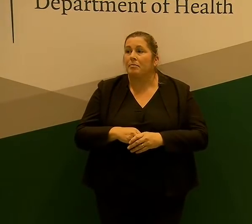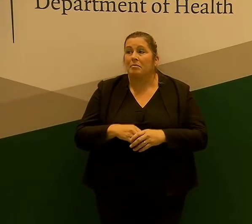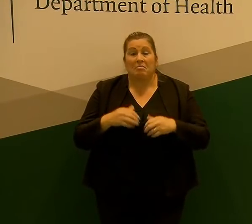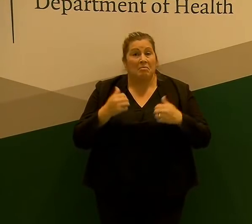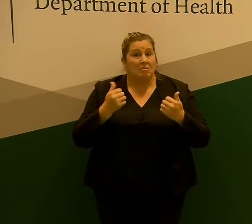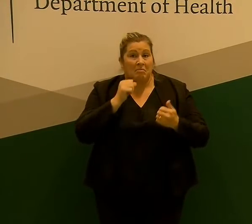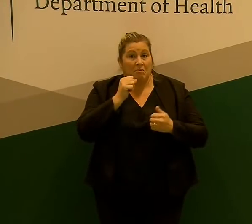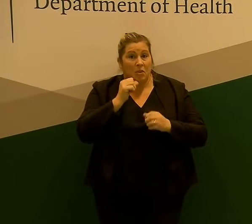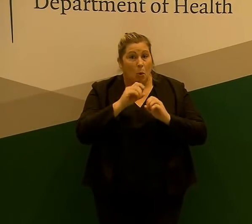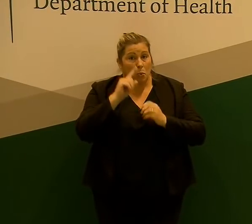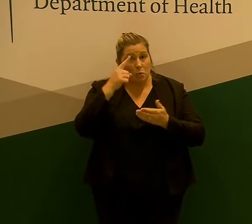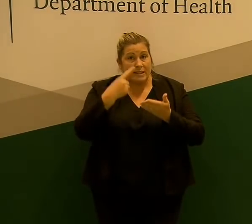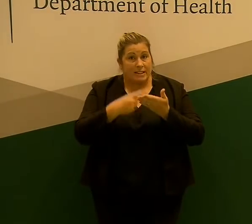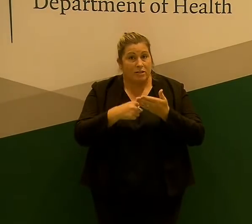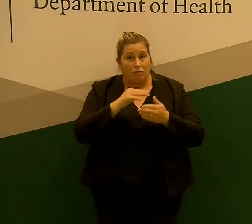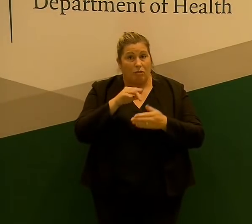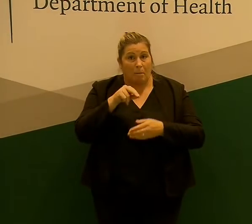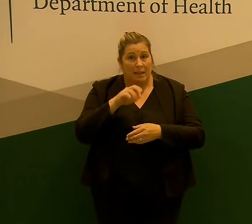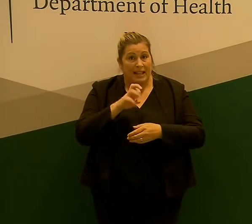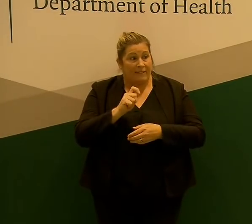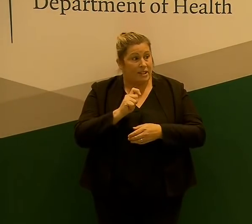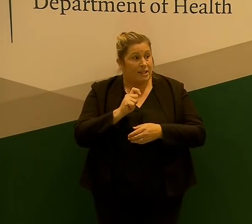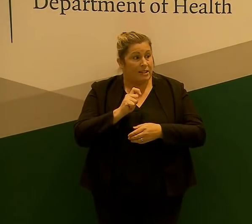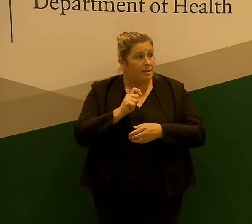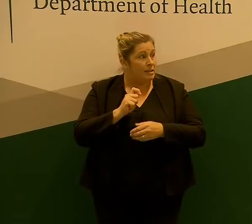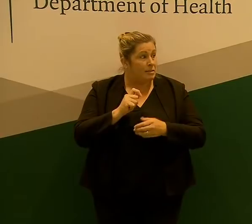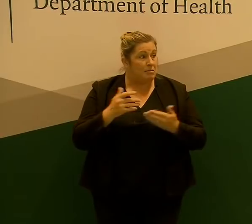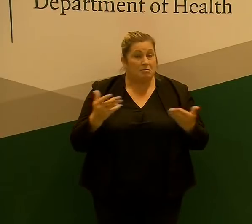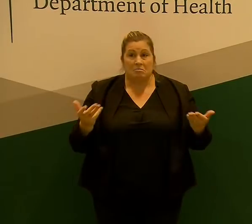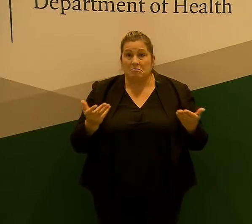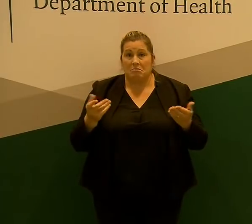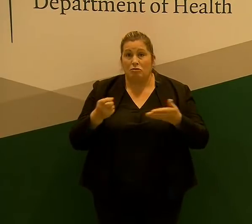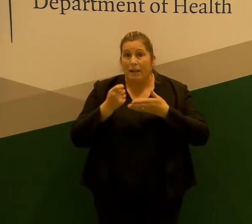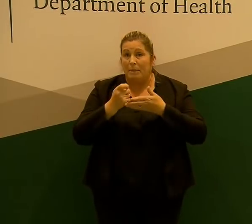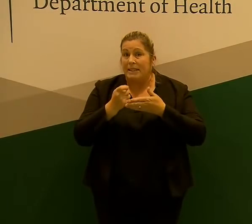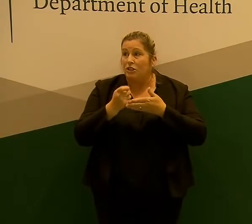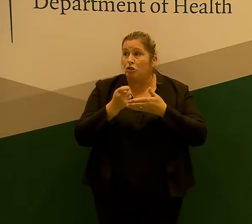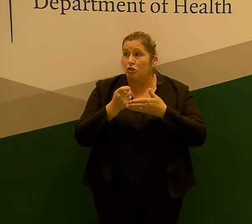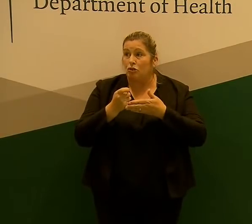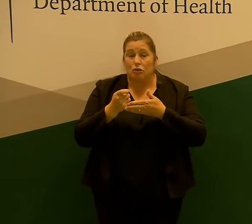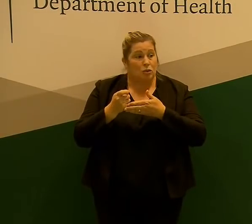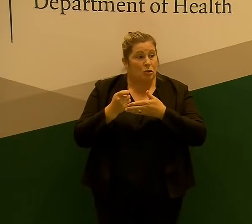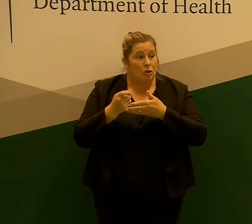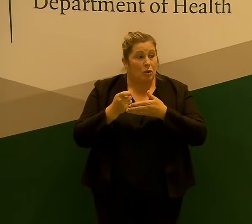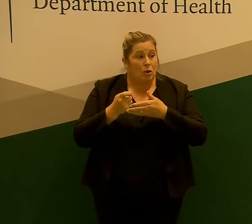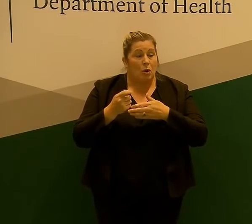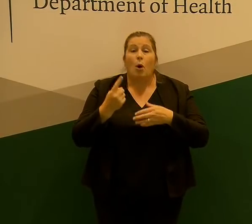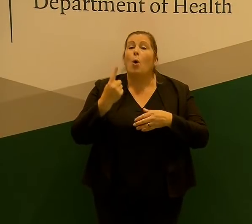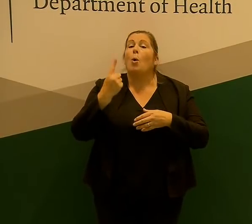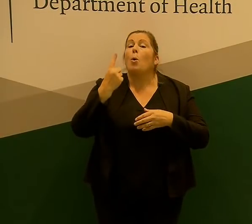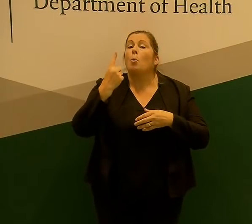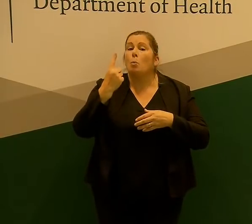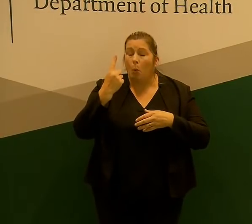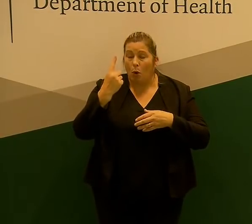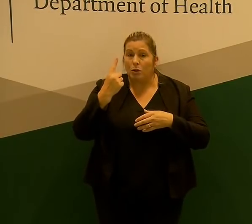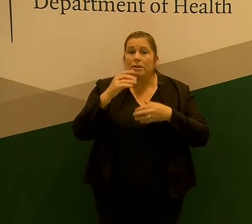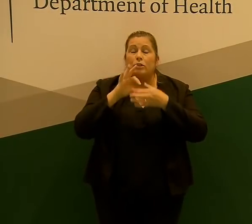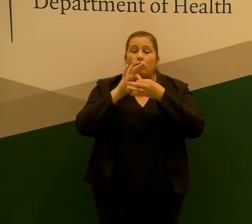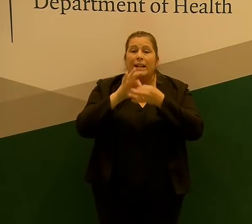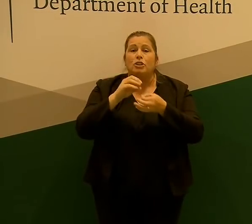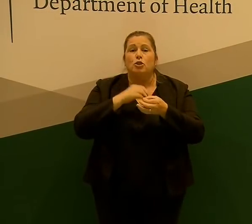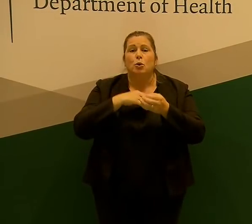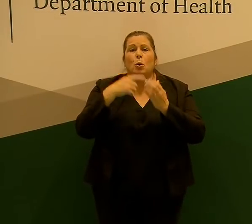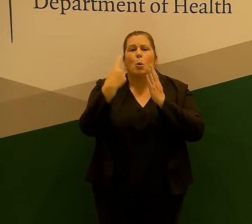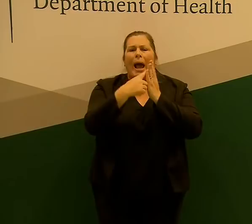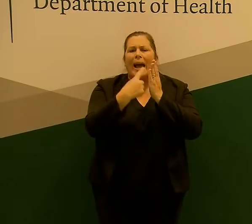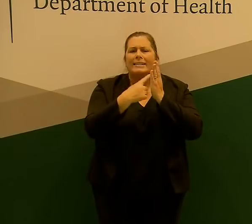Were there no decisions as such from NEFIT, were there, or any that were recommendations? One in relation to ethical principles,